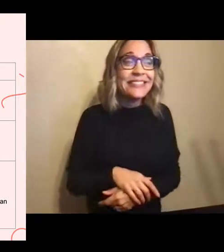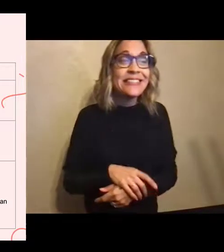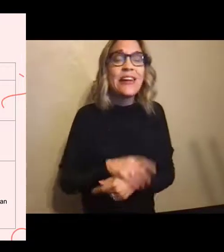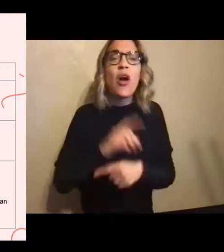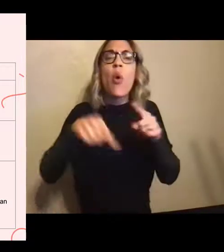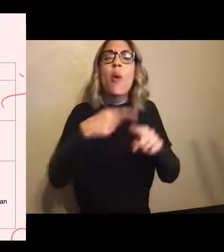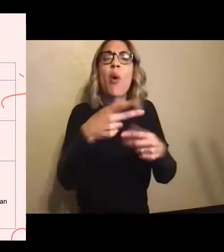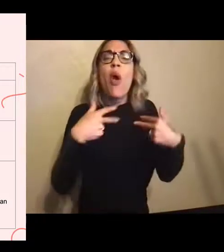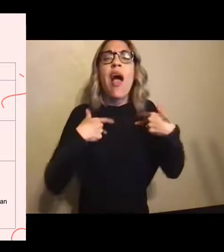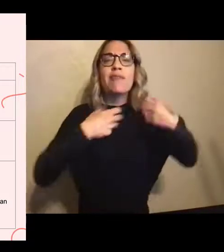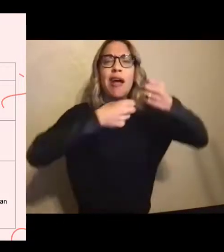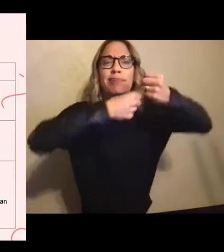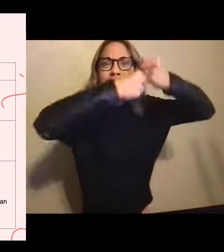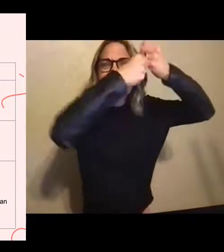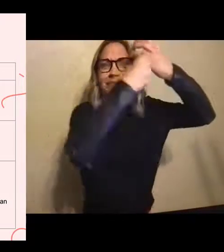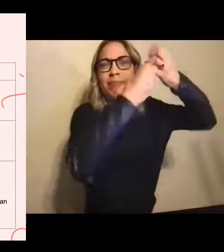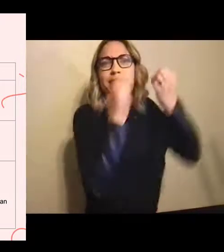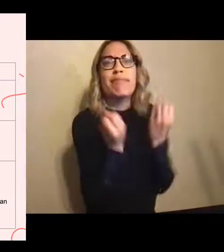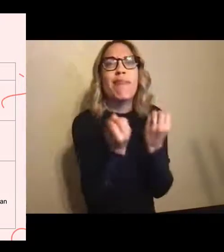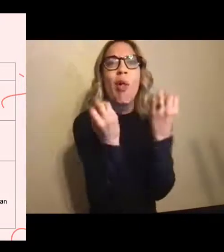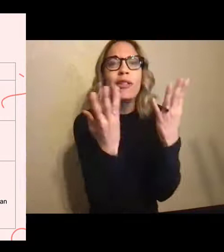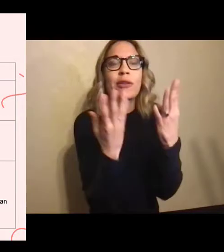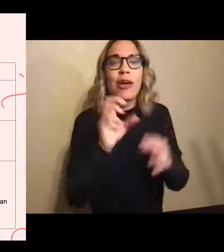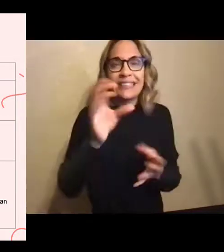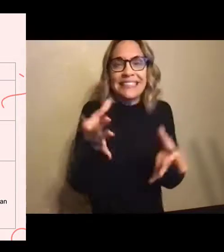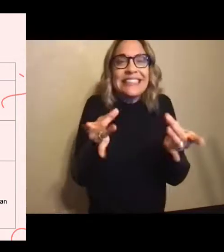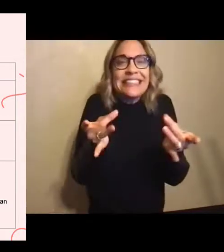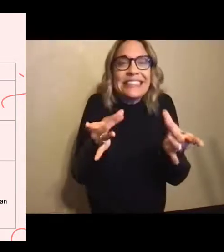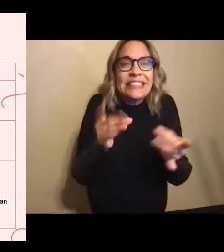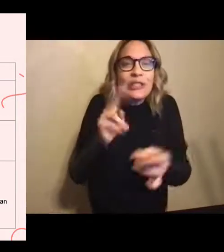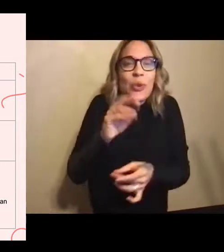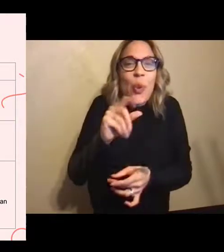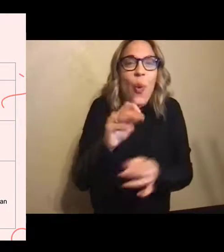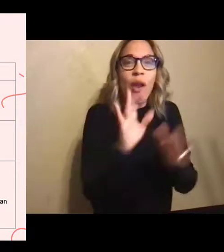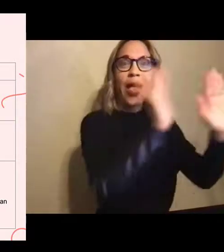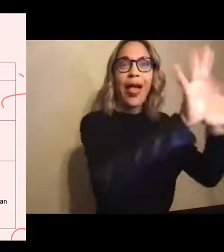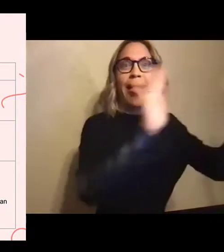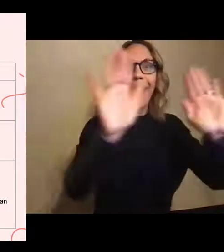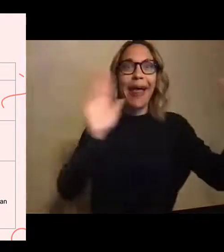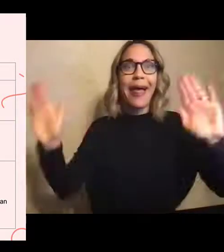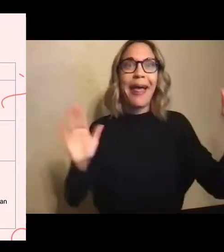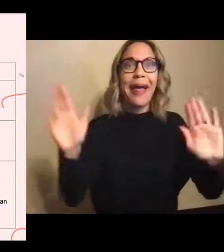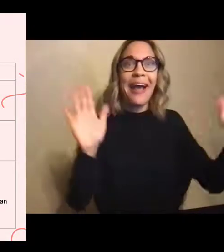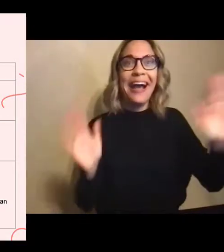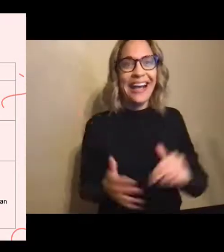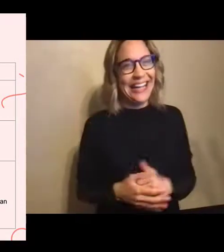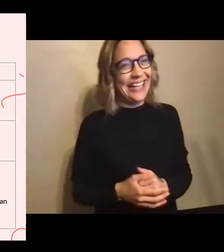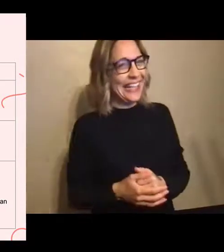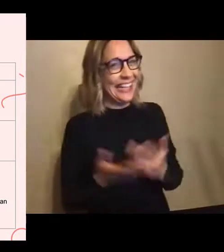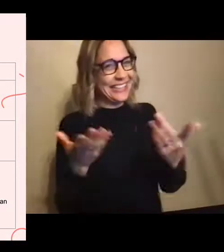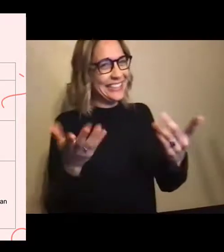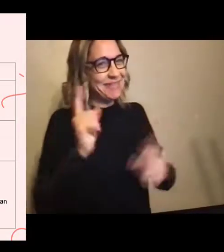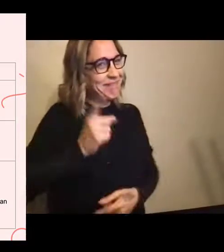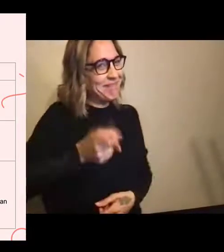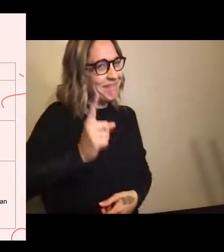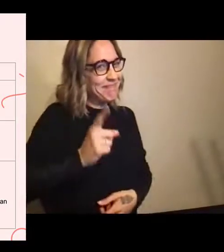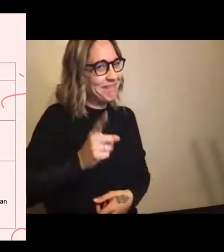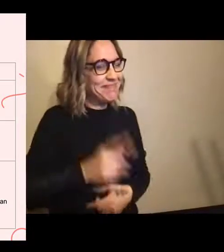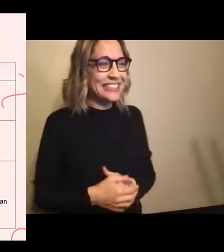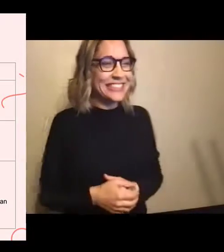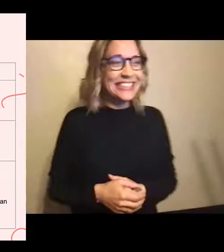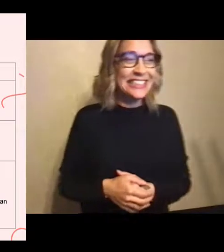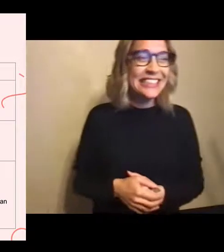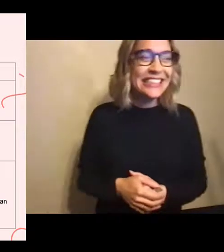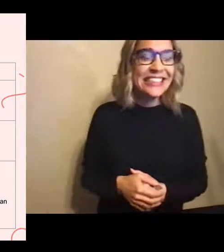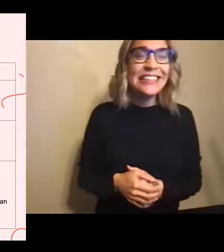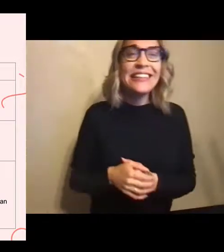papers or unkept things on your desk? Perhaps you have lots of sticky notes displayed all over the